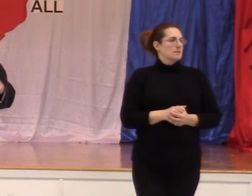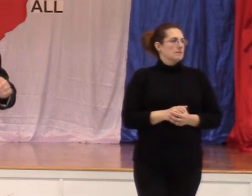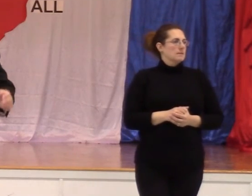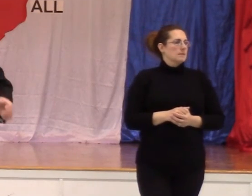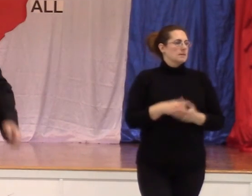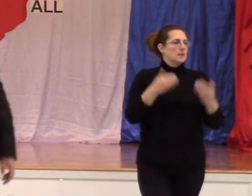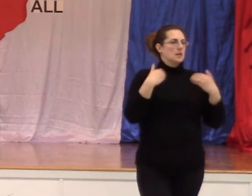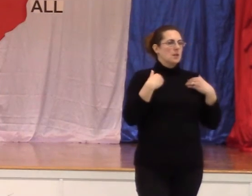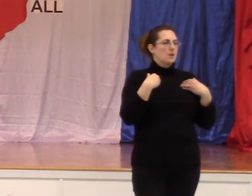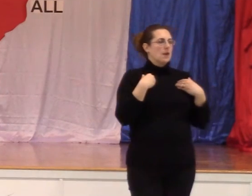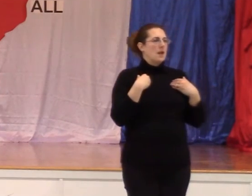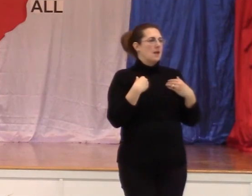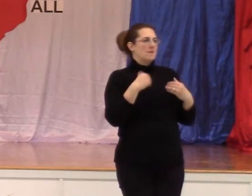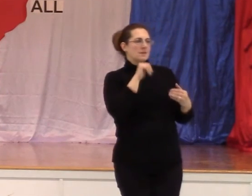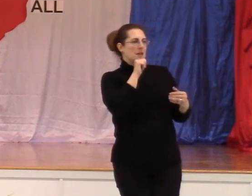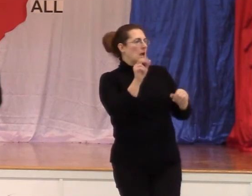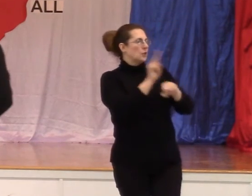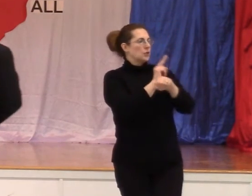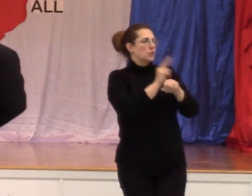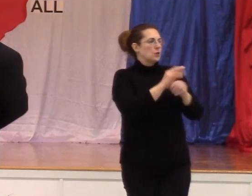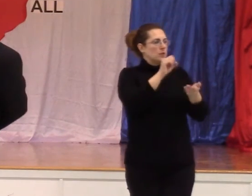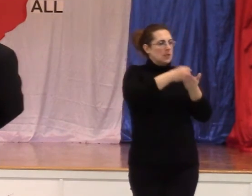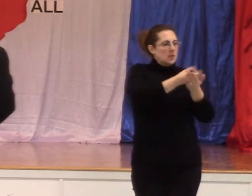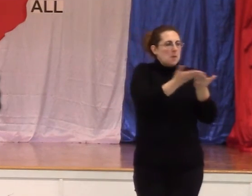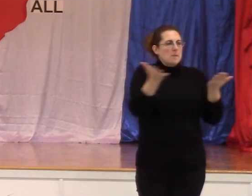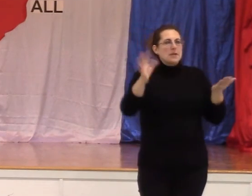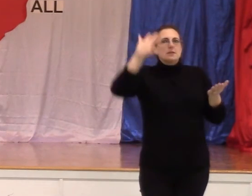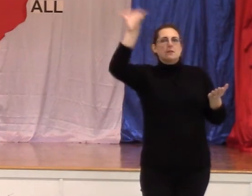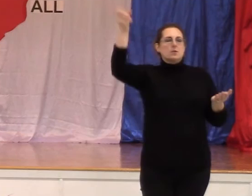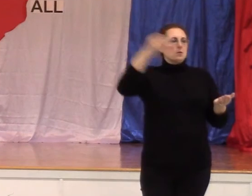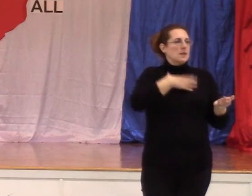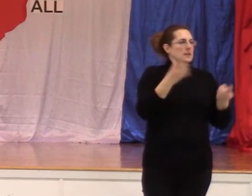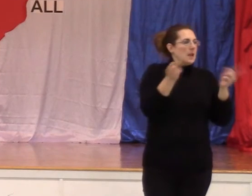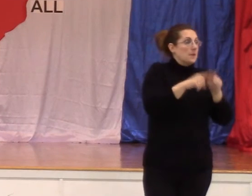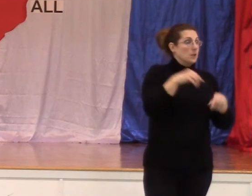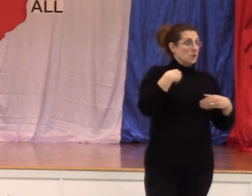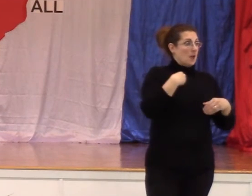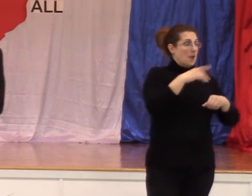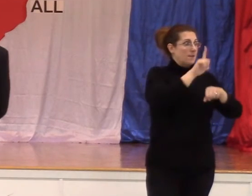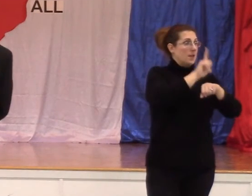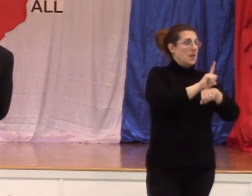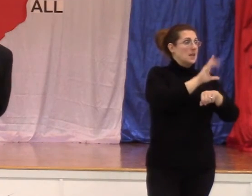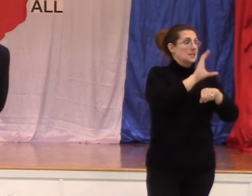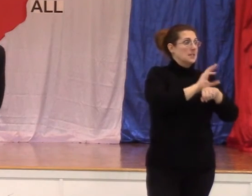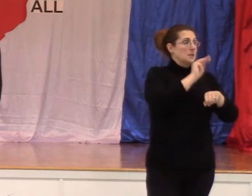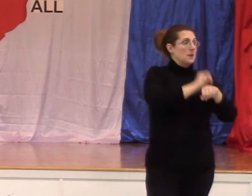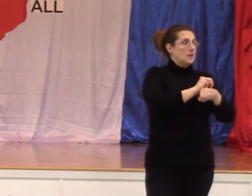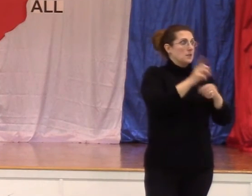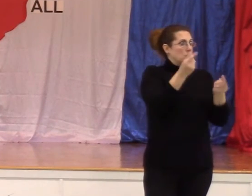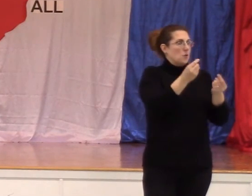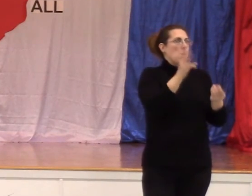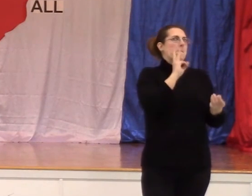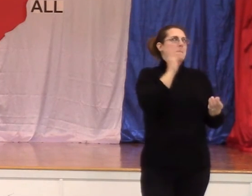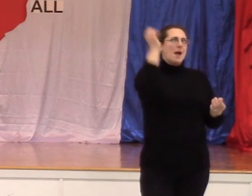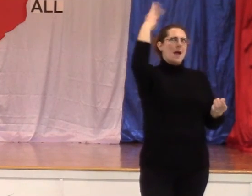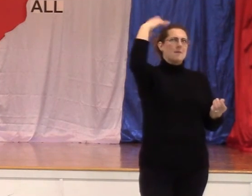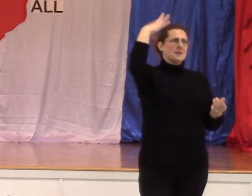You have the gross misuse of the means of grace going on. You actually have LCMS churches that do rebaptisms.